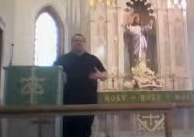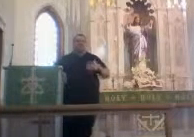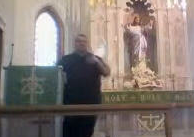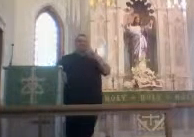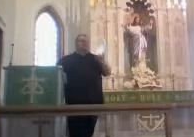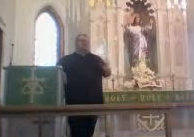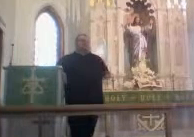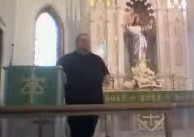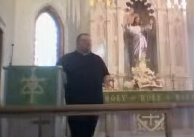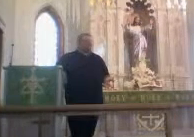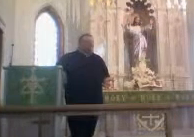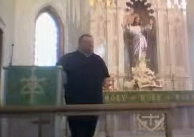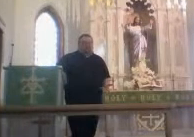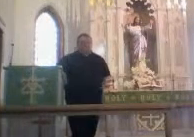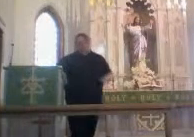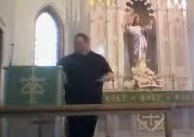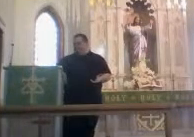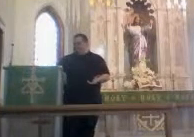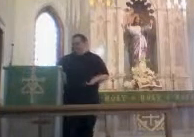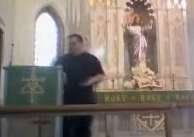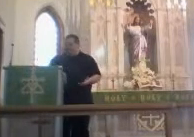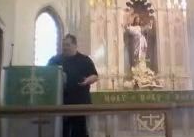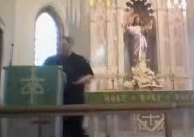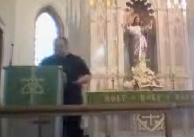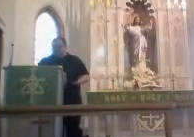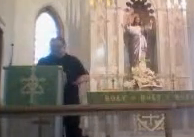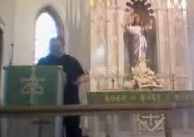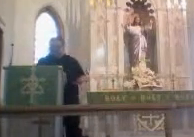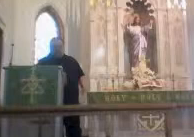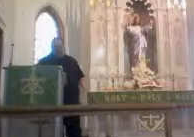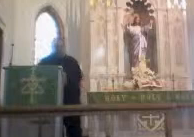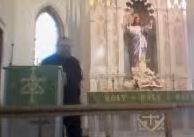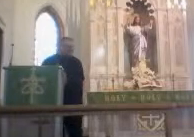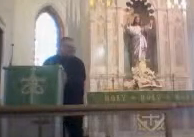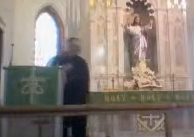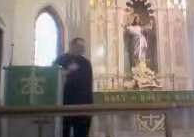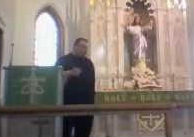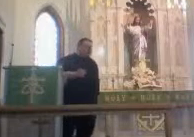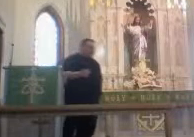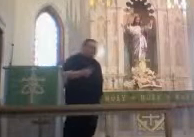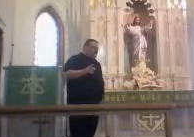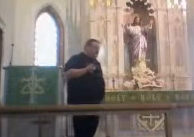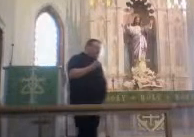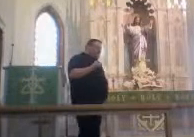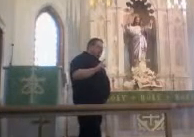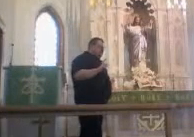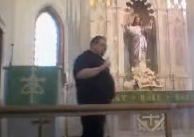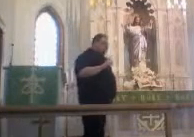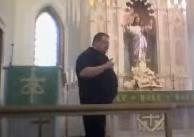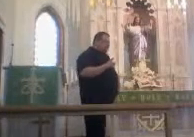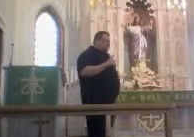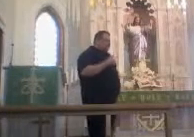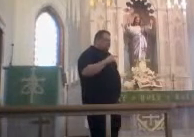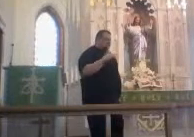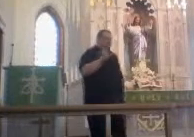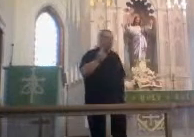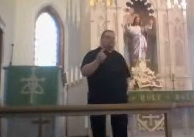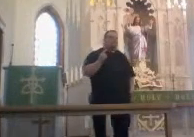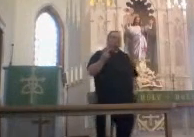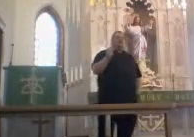it through the presence of his Holy Spirit. He does it because he knows what he said to Elijah is true for you and me.